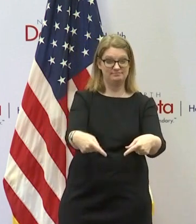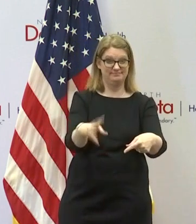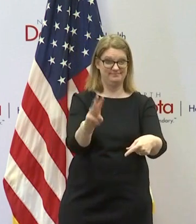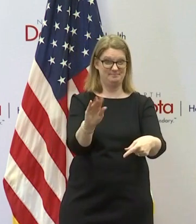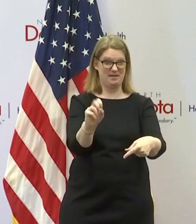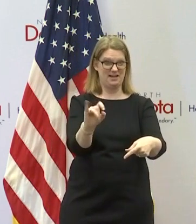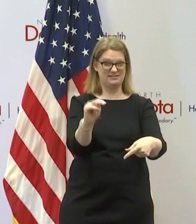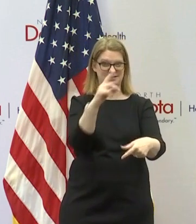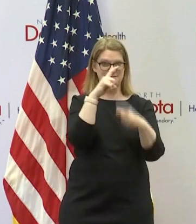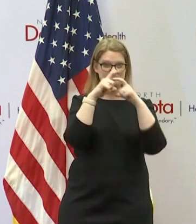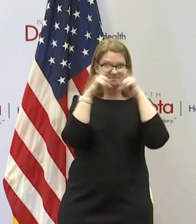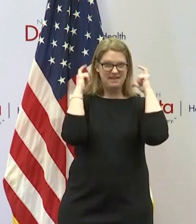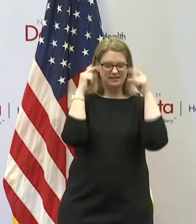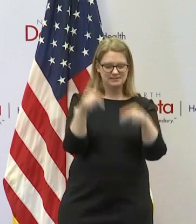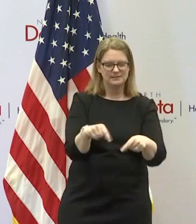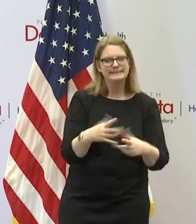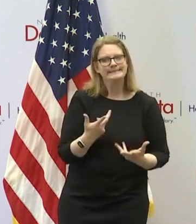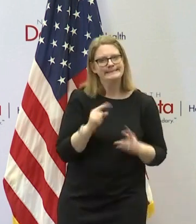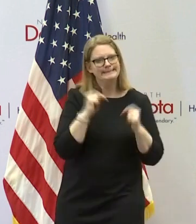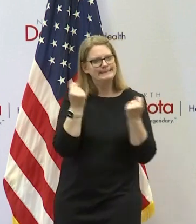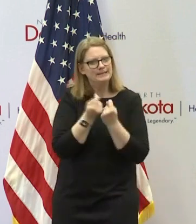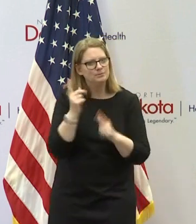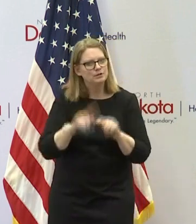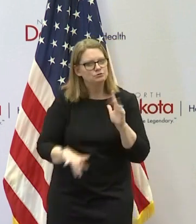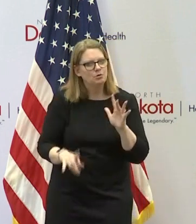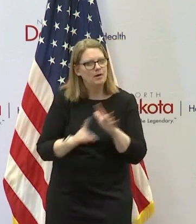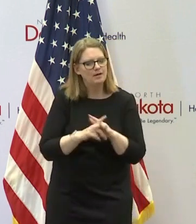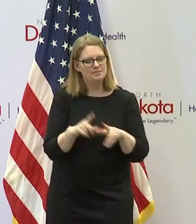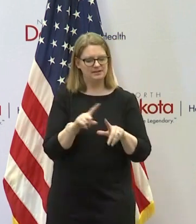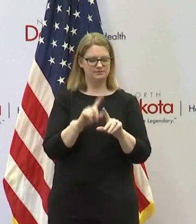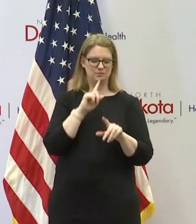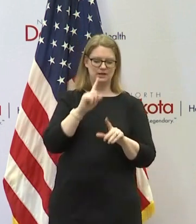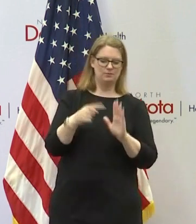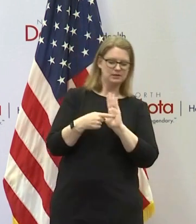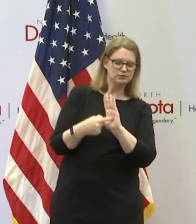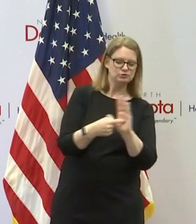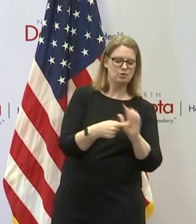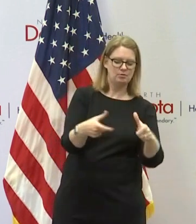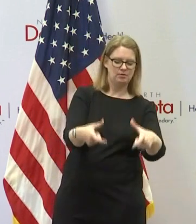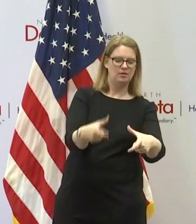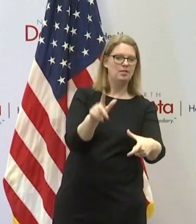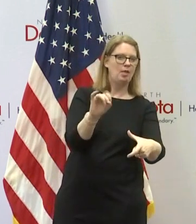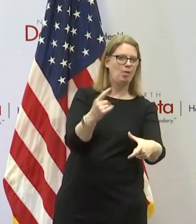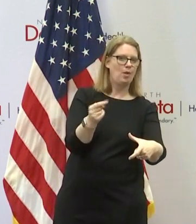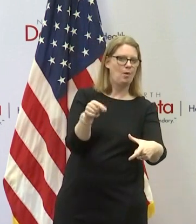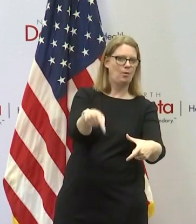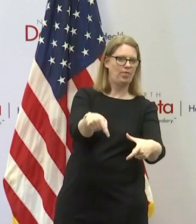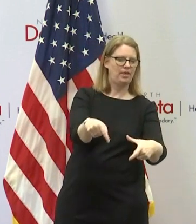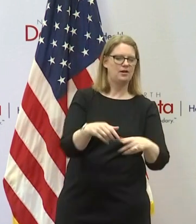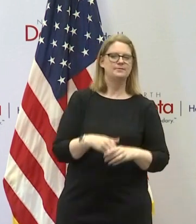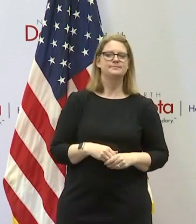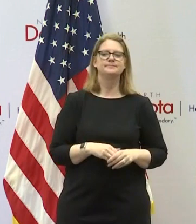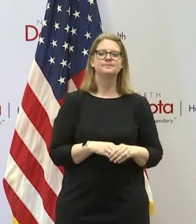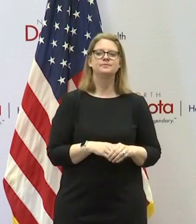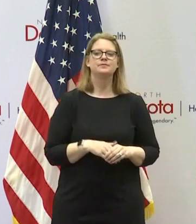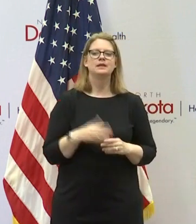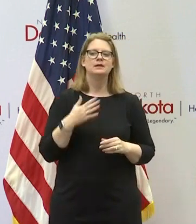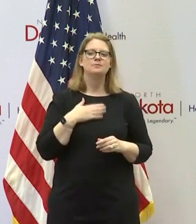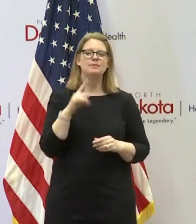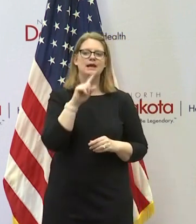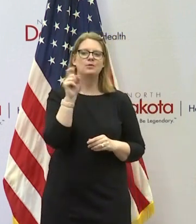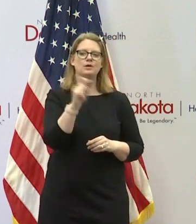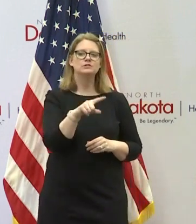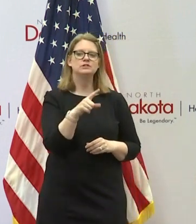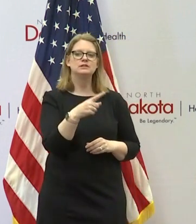said the team couldn't be here, but we wanted to make sure that at least we got the logo in the White House. My question